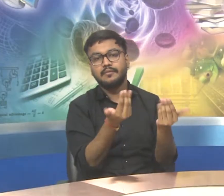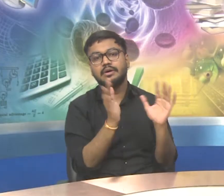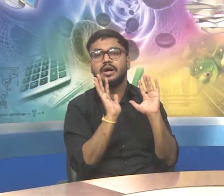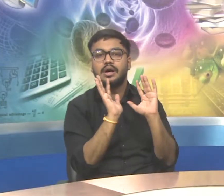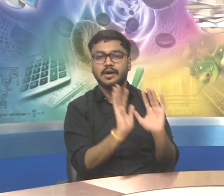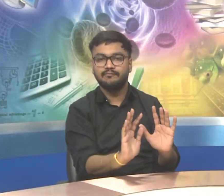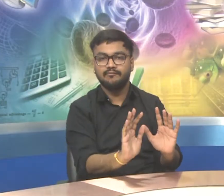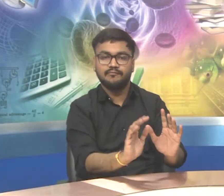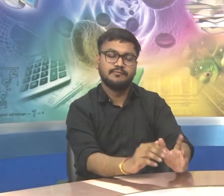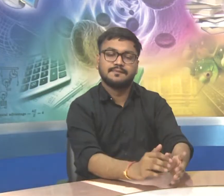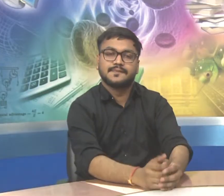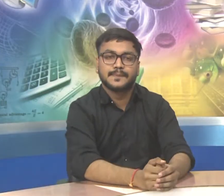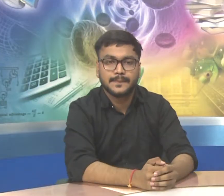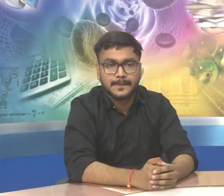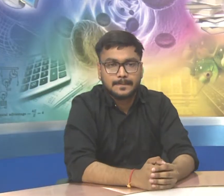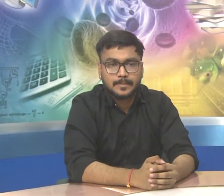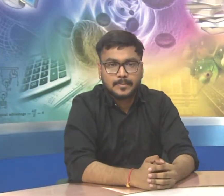the solid, not the liquid.